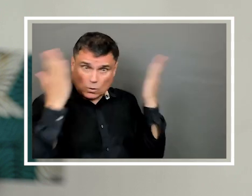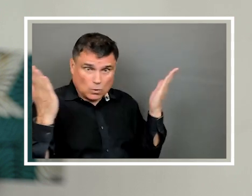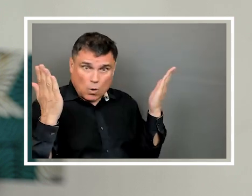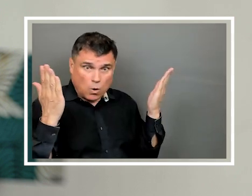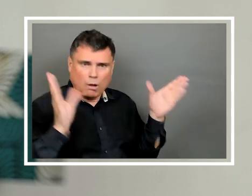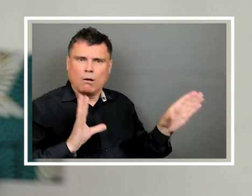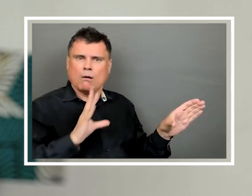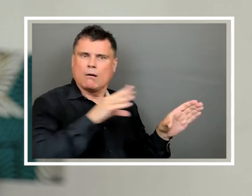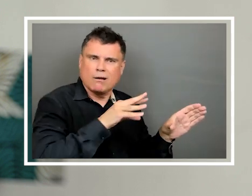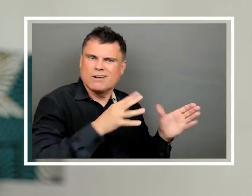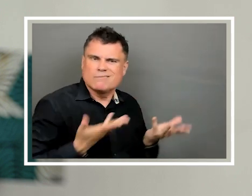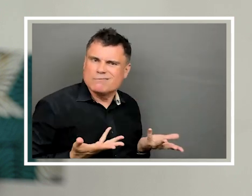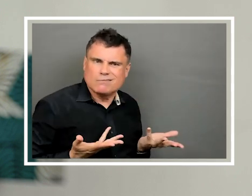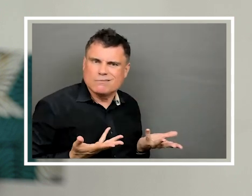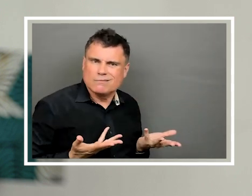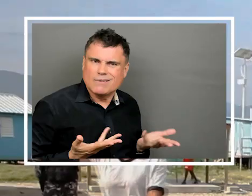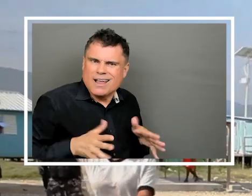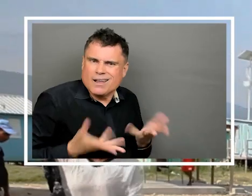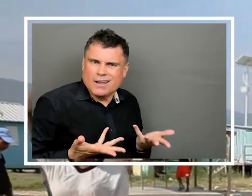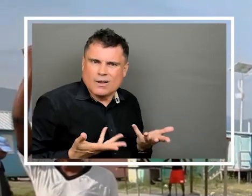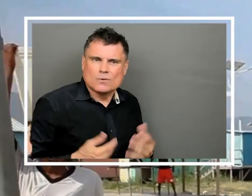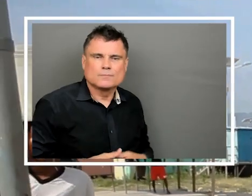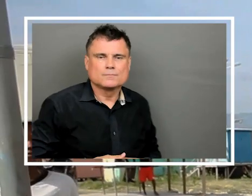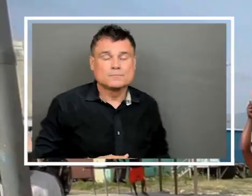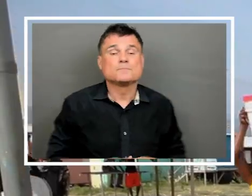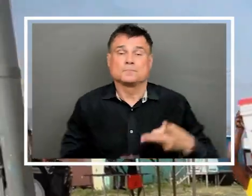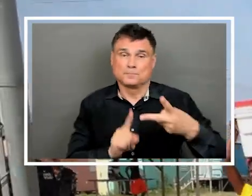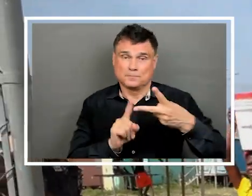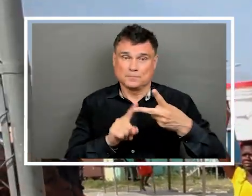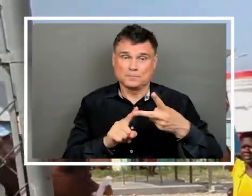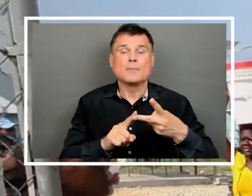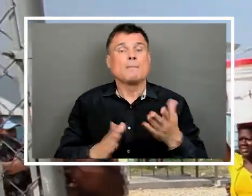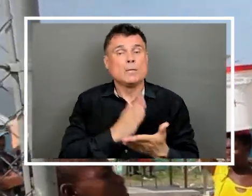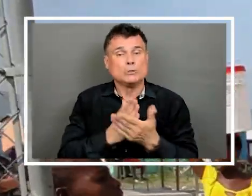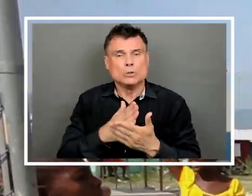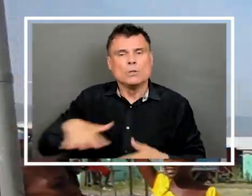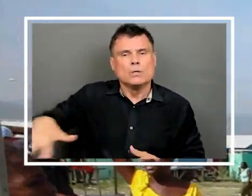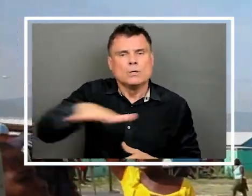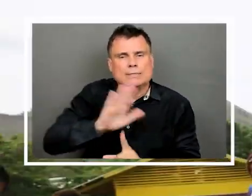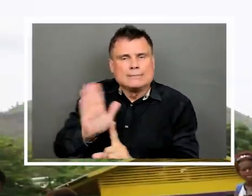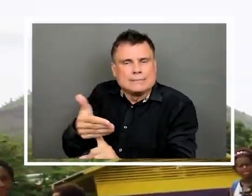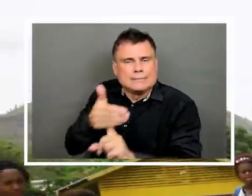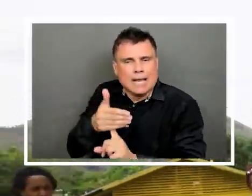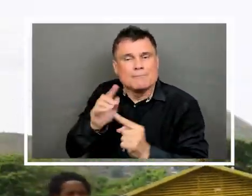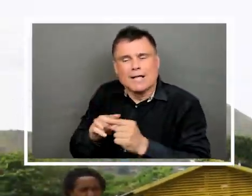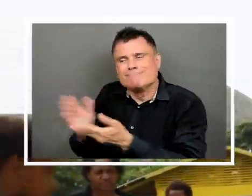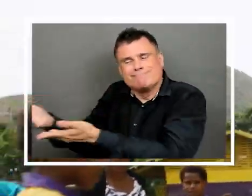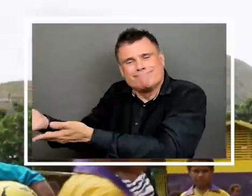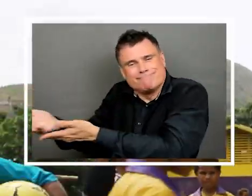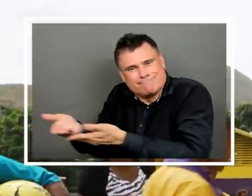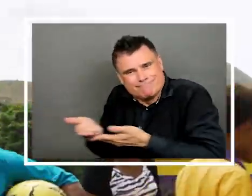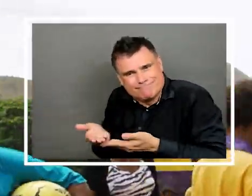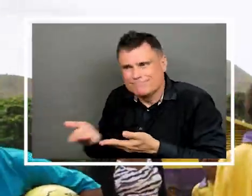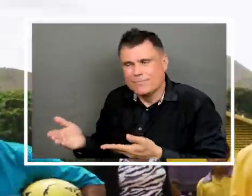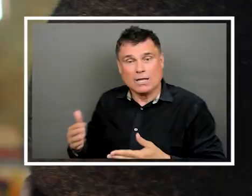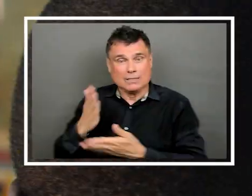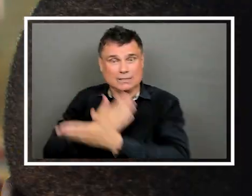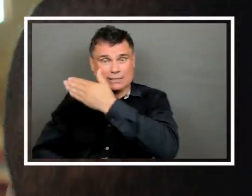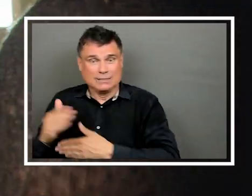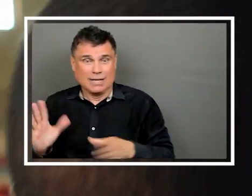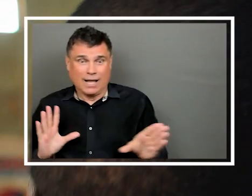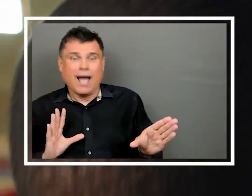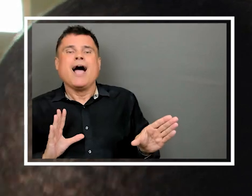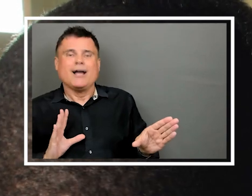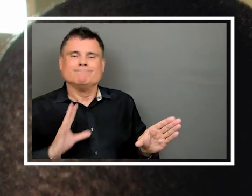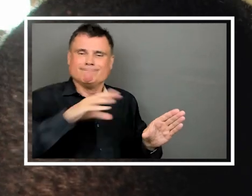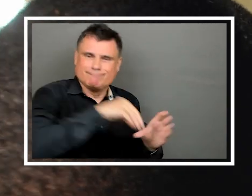something if you don't even know that it's happening. Second, create a safe and welcoming environment to encourage participation.